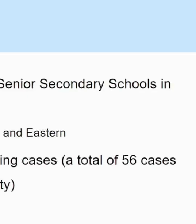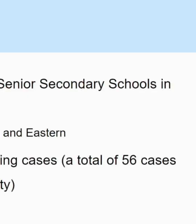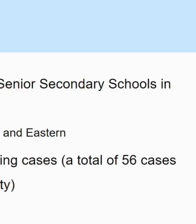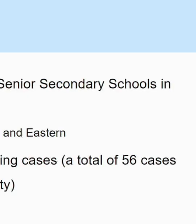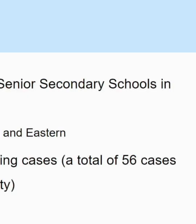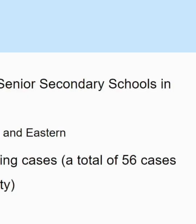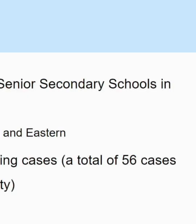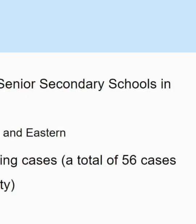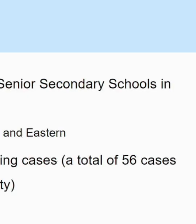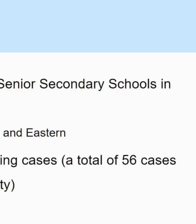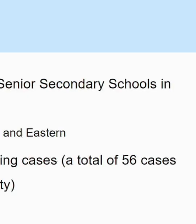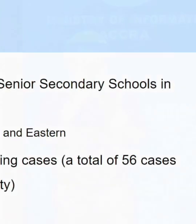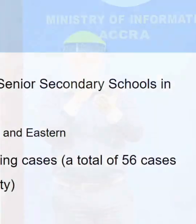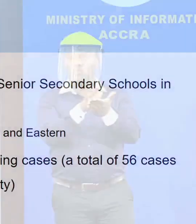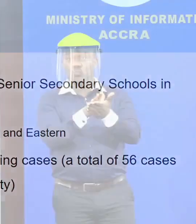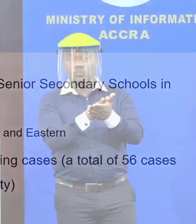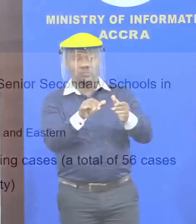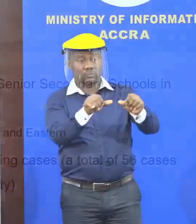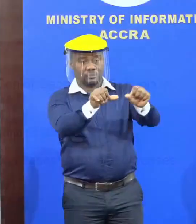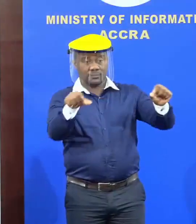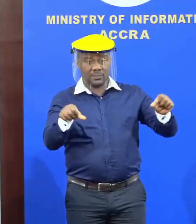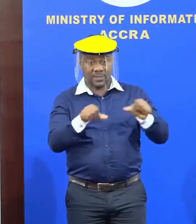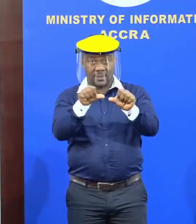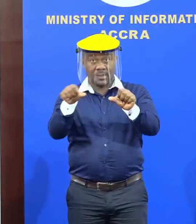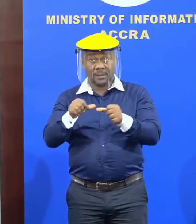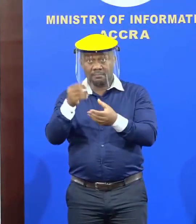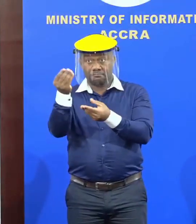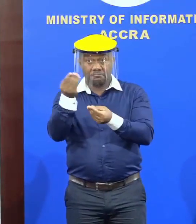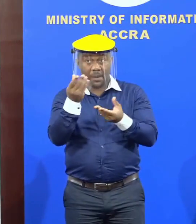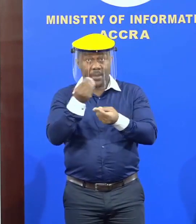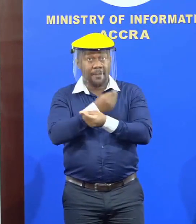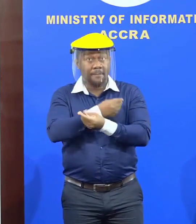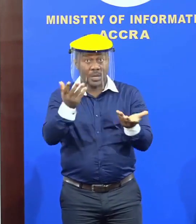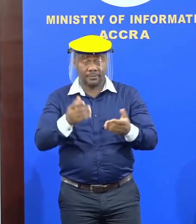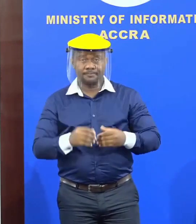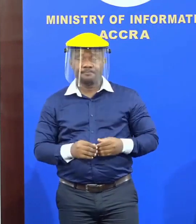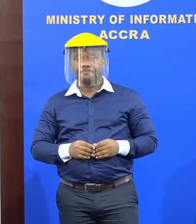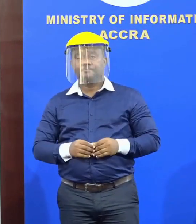Update from the schools. I believe that there's